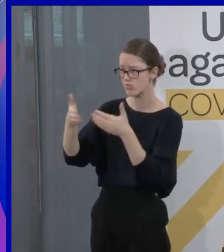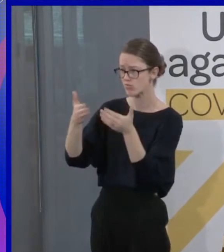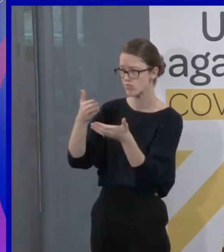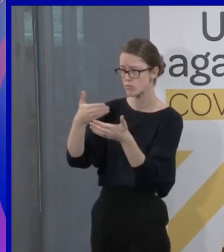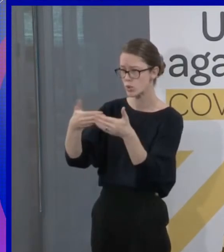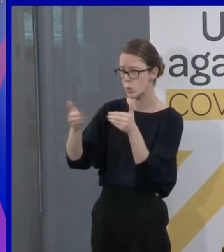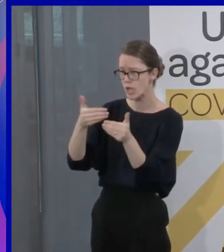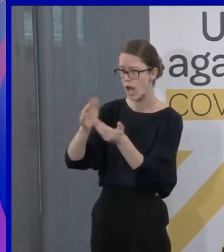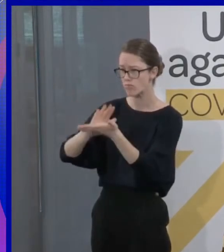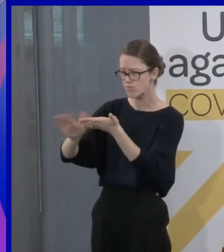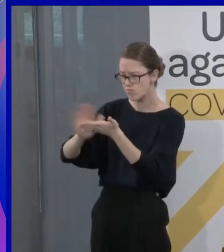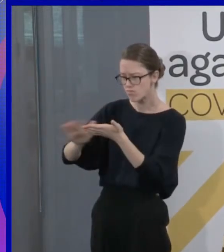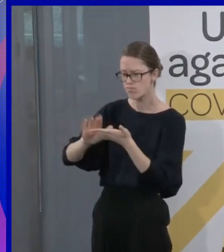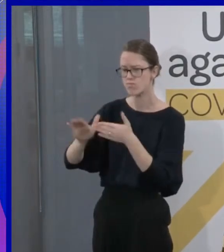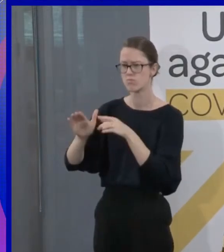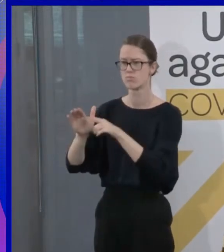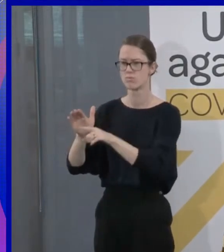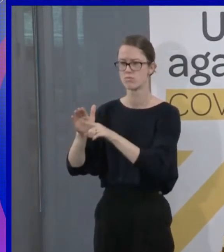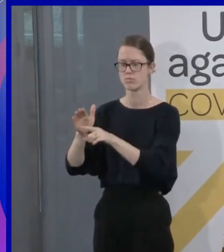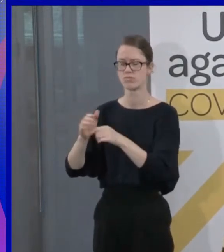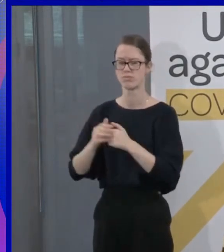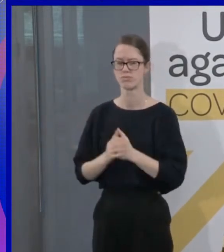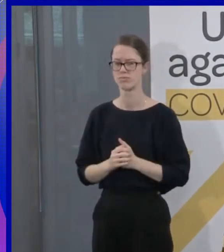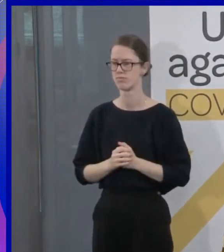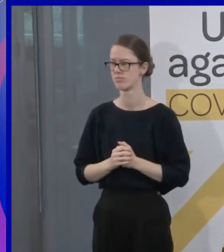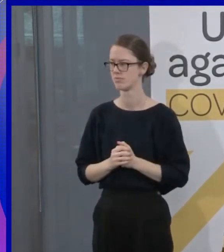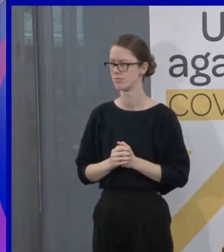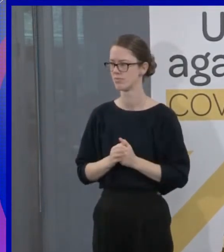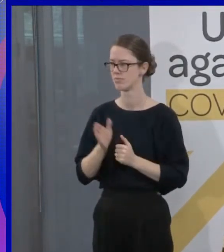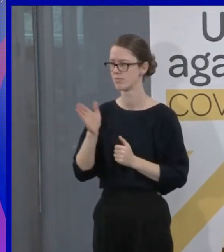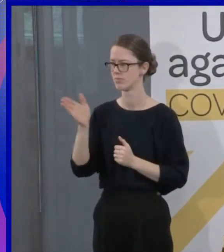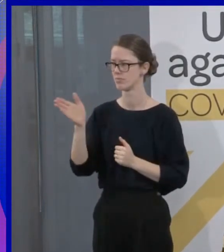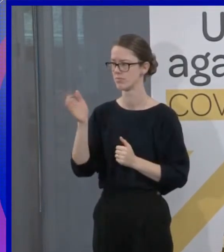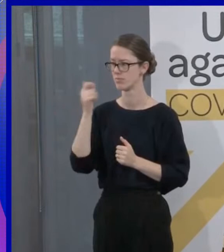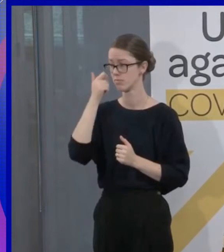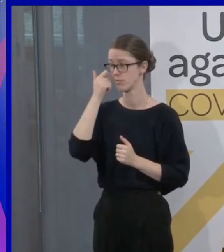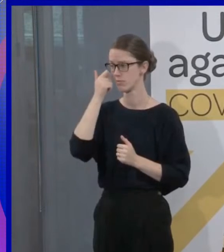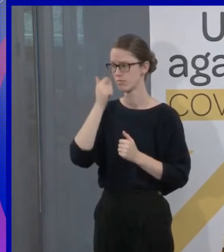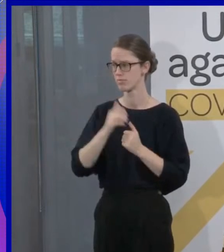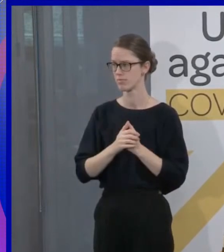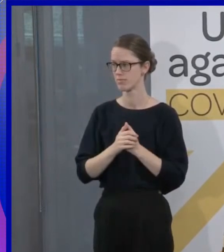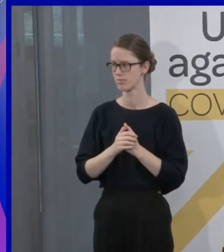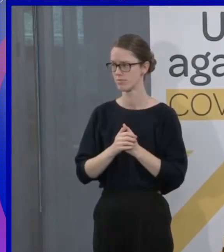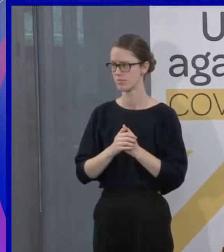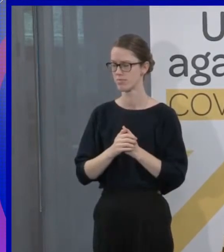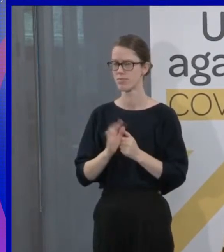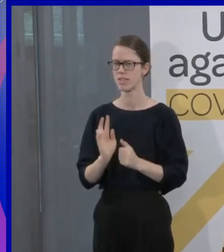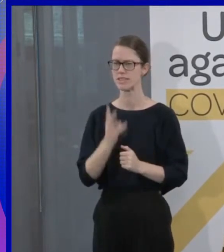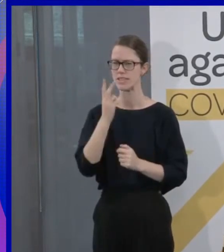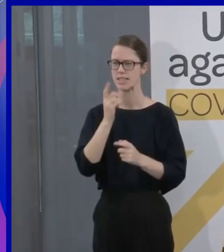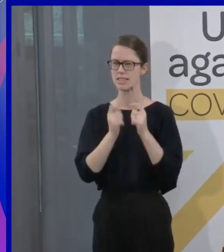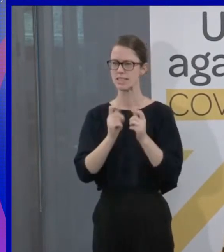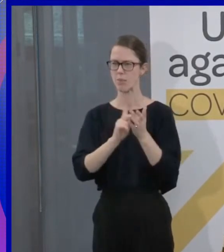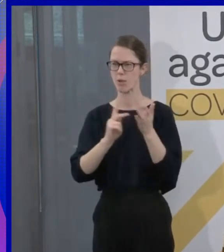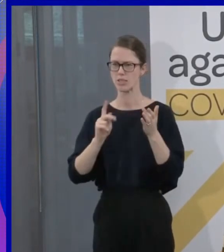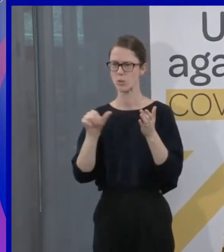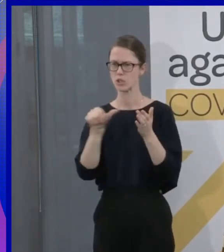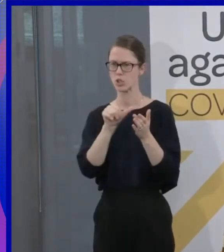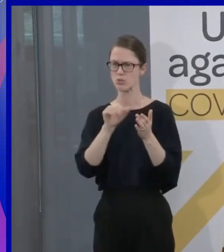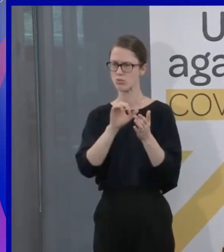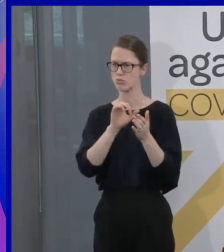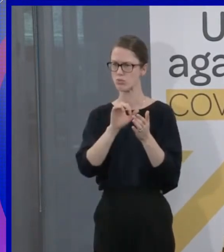to expedite getting the return of results. Do you accept that second testing policy wasn't implemented as it should have been